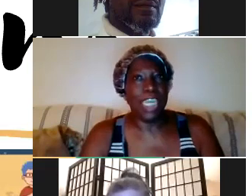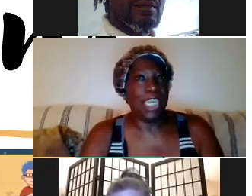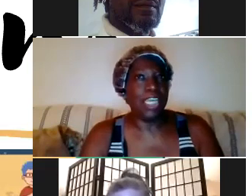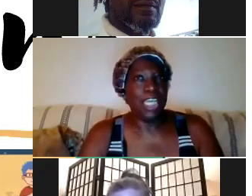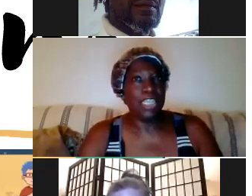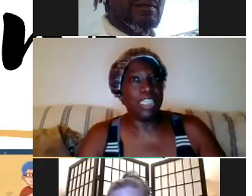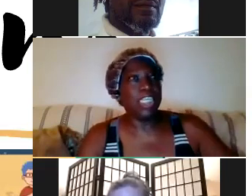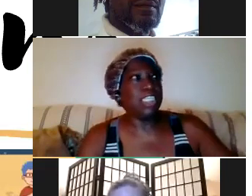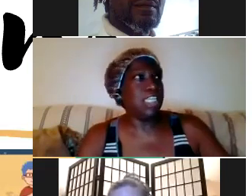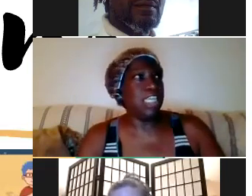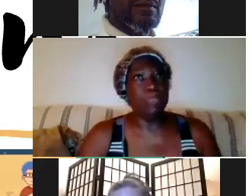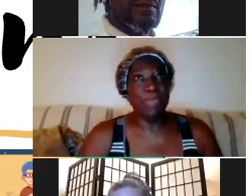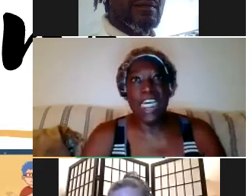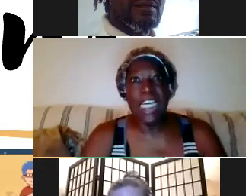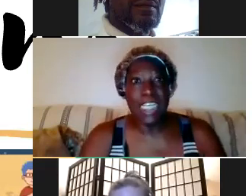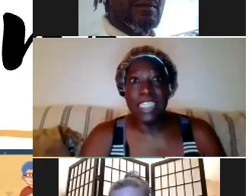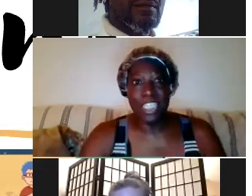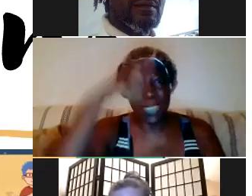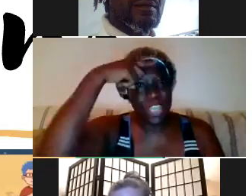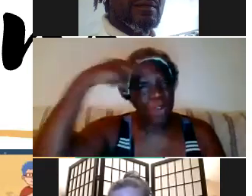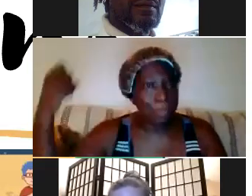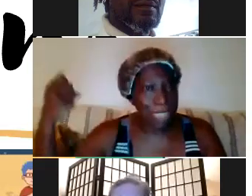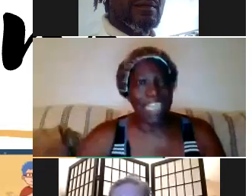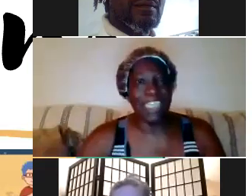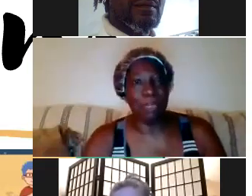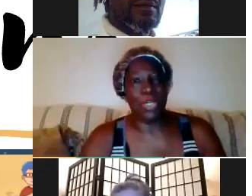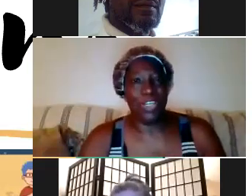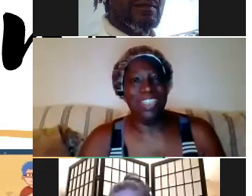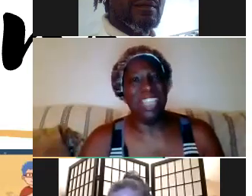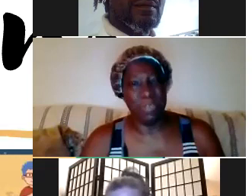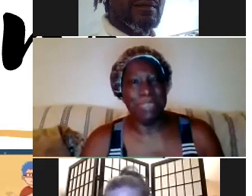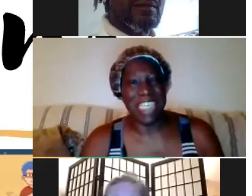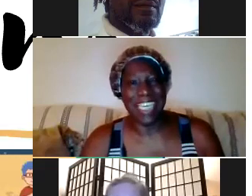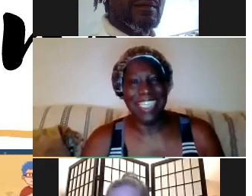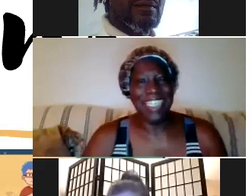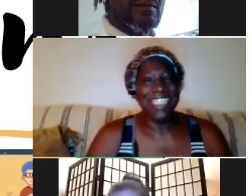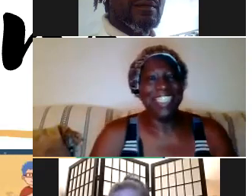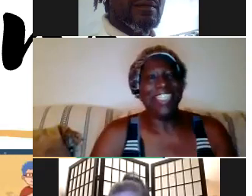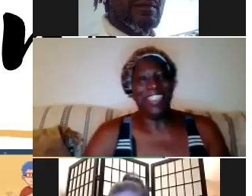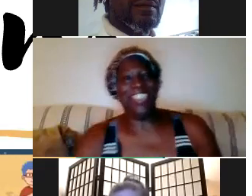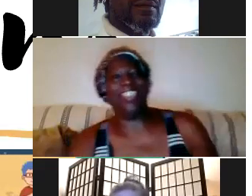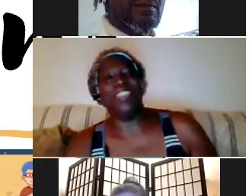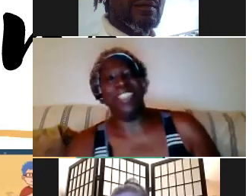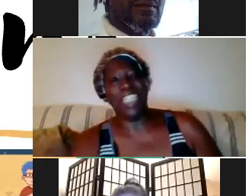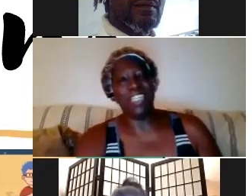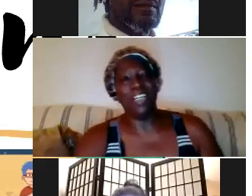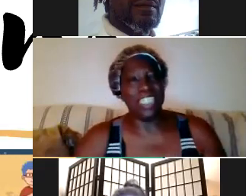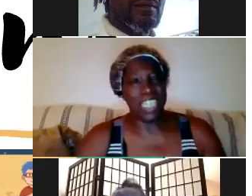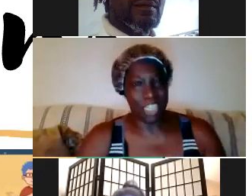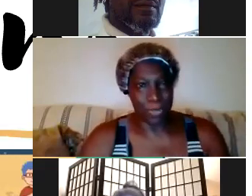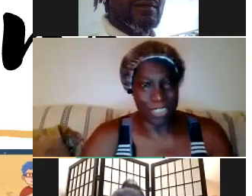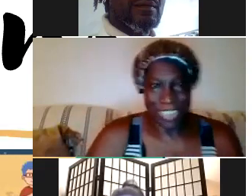wouldn't say the season is because, you would know I'm saying summer. You get what I'm saying? Yes. So it's